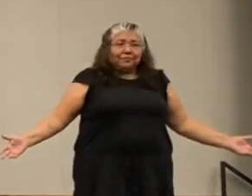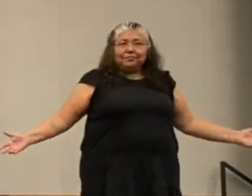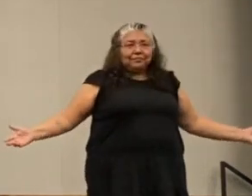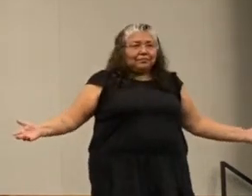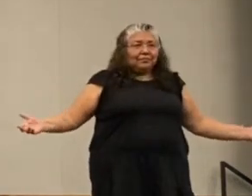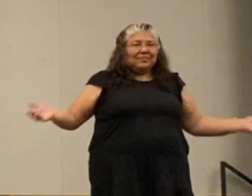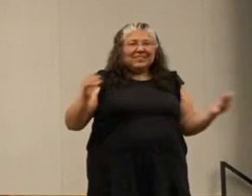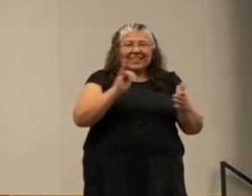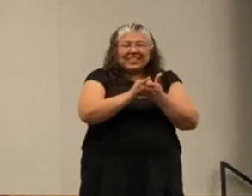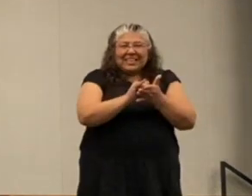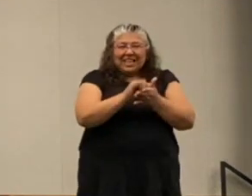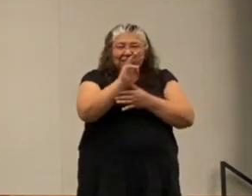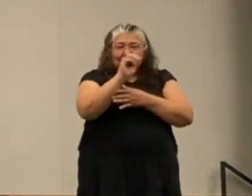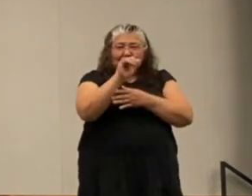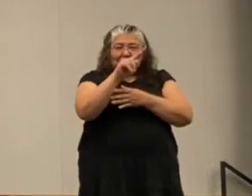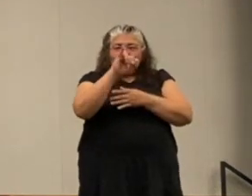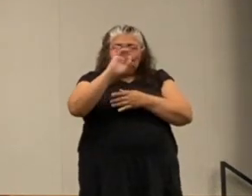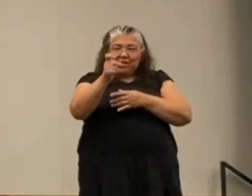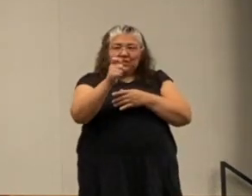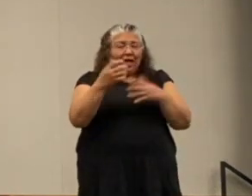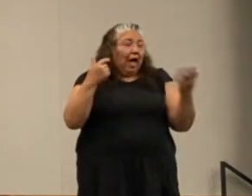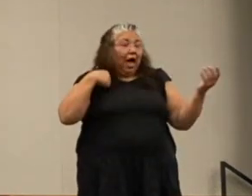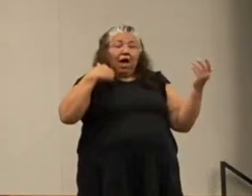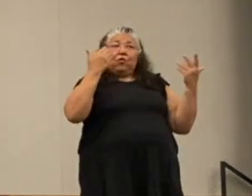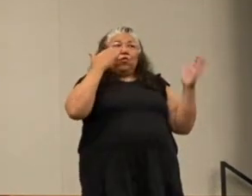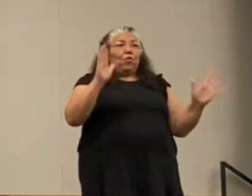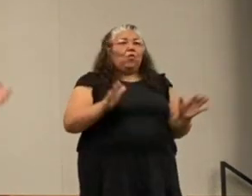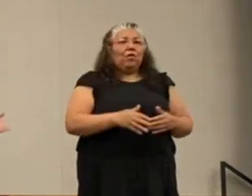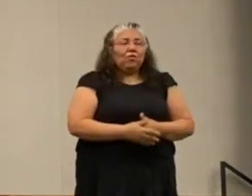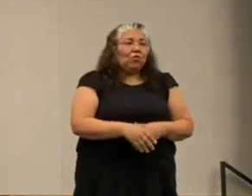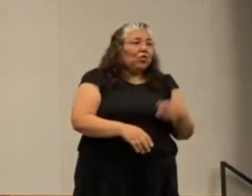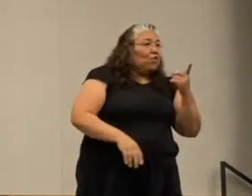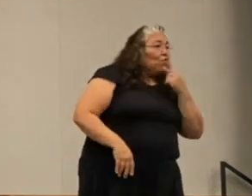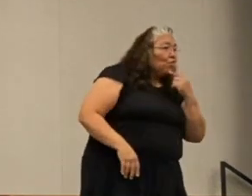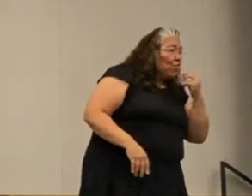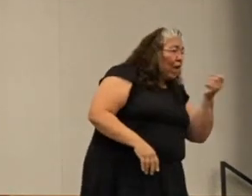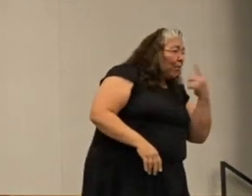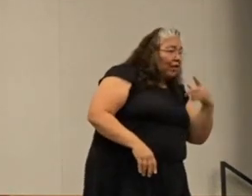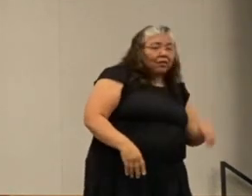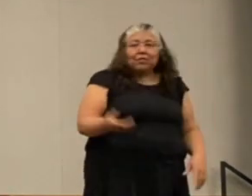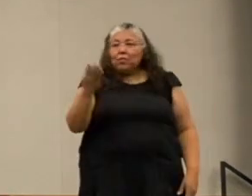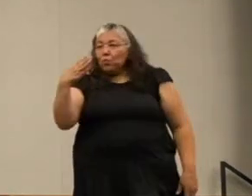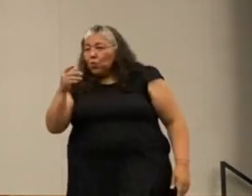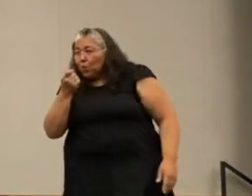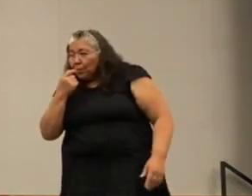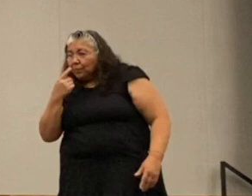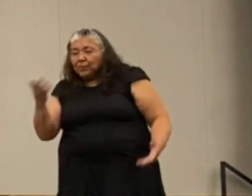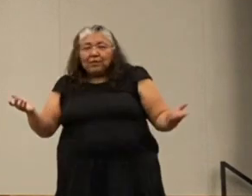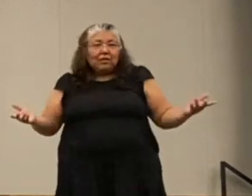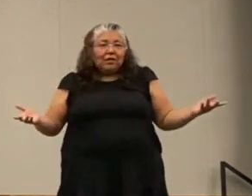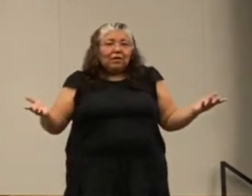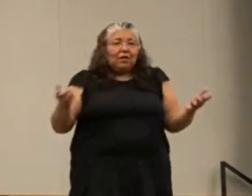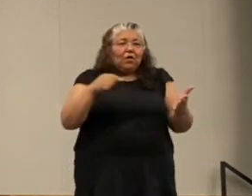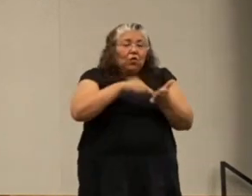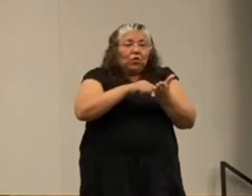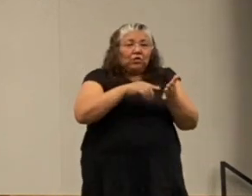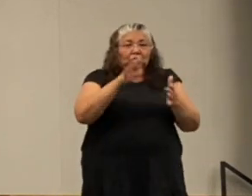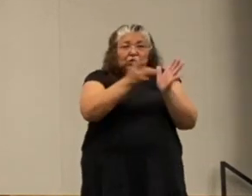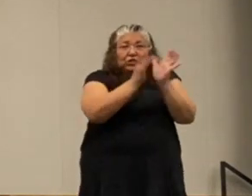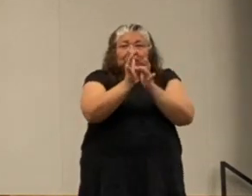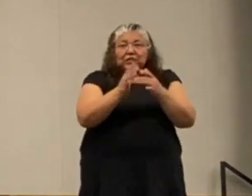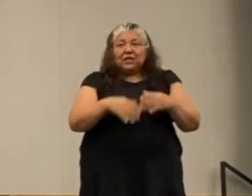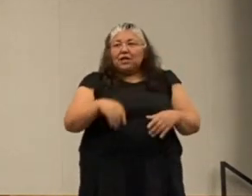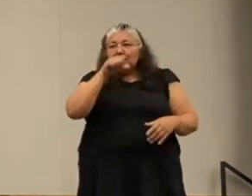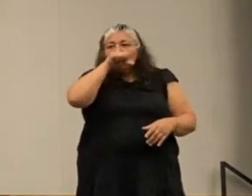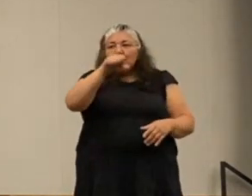Is that the Matrix? I don't know, right? Are you taking a red pill or the blue pill? What are you going to do? Right? According to Jesus, he loves